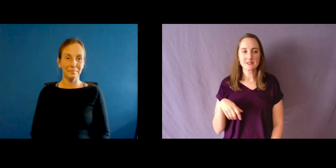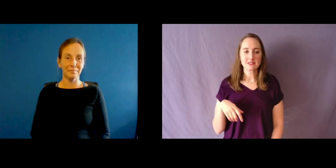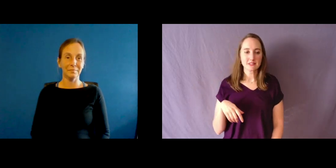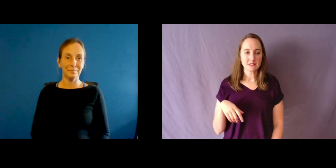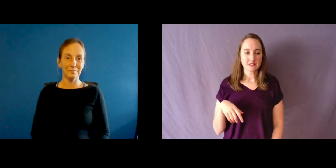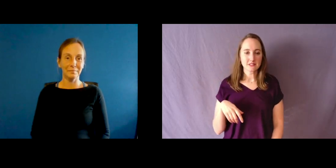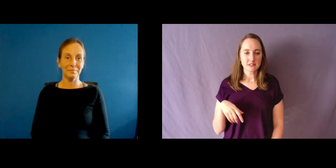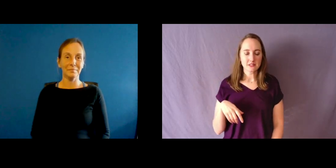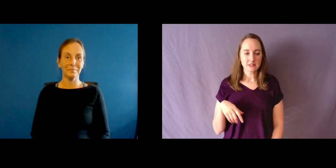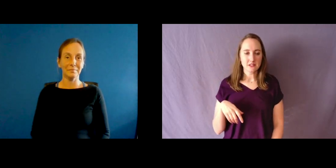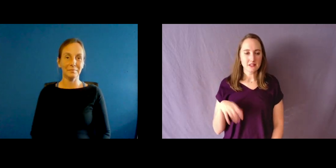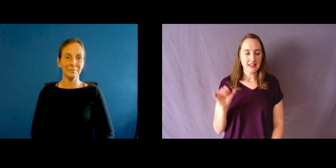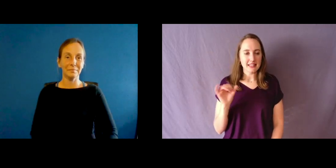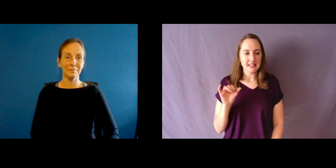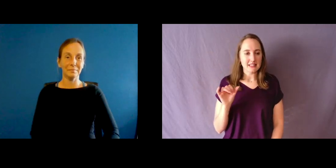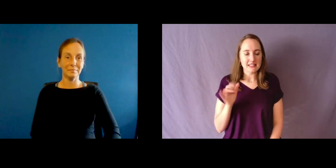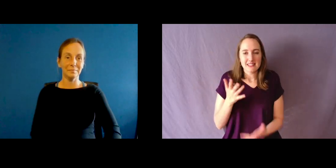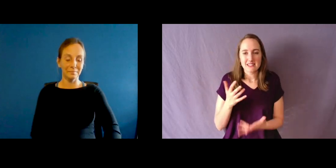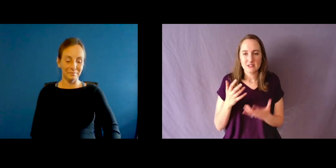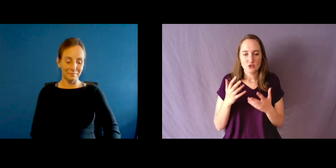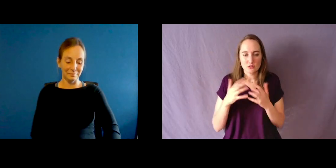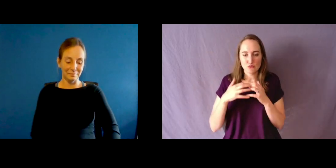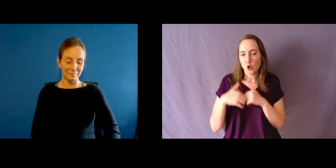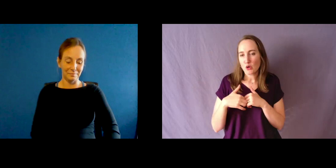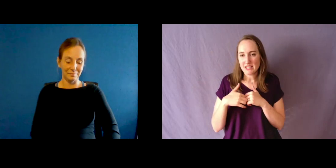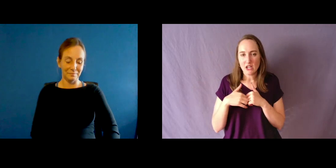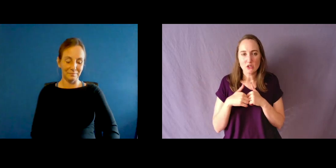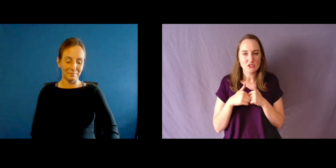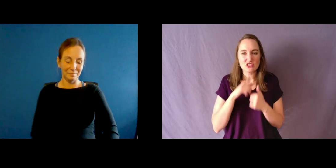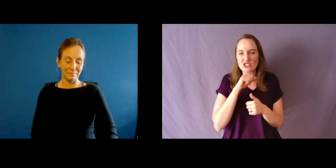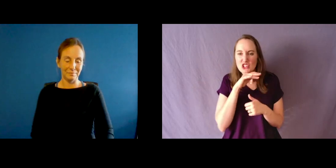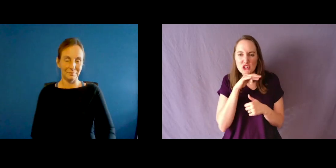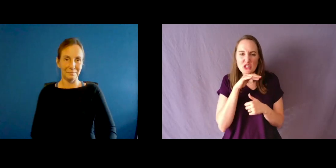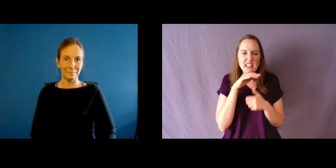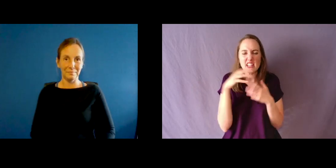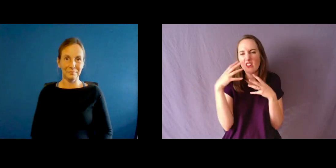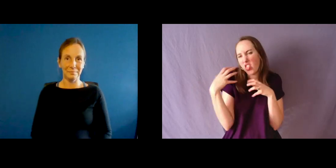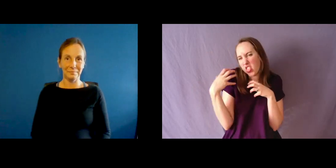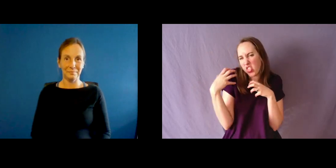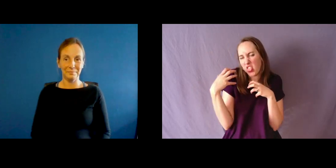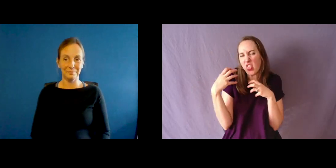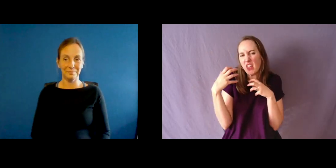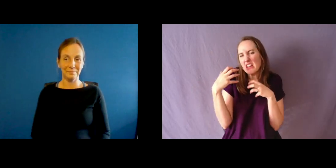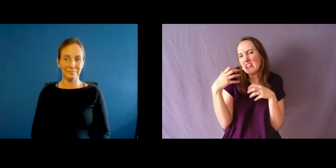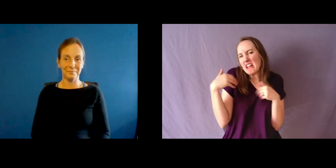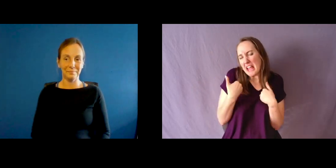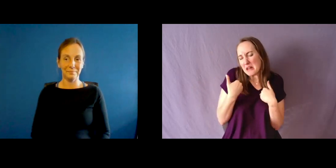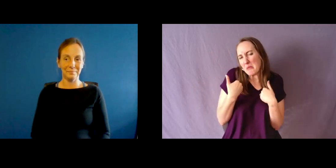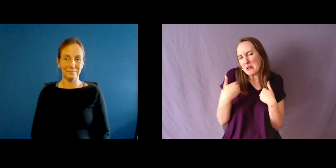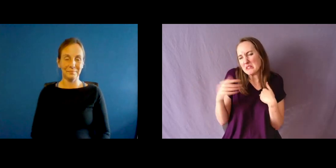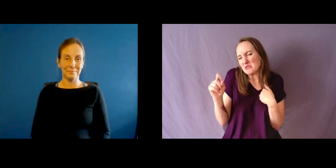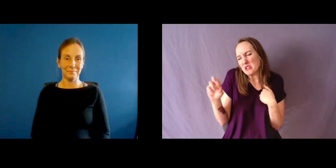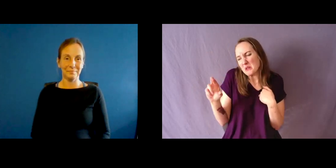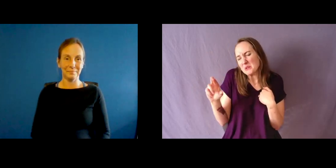that they're like these broken down, like dirty, mangy, kind of beings.